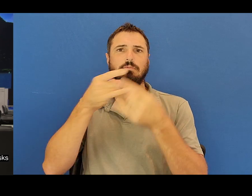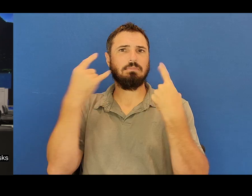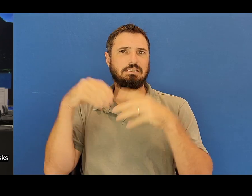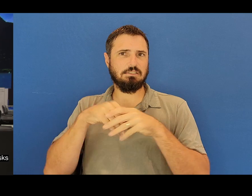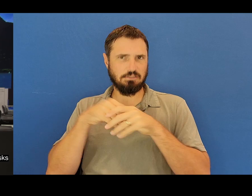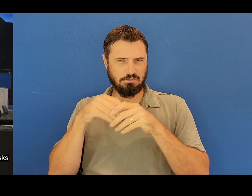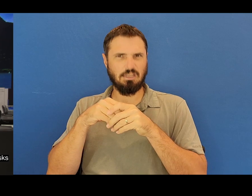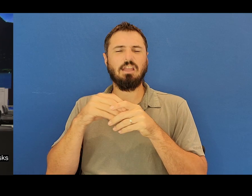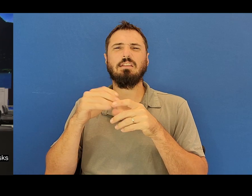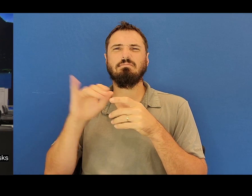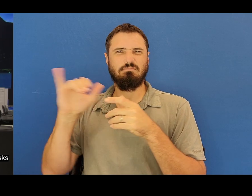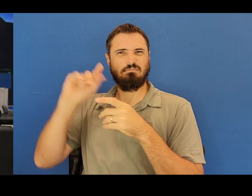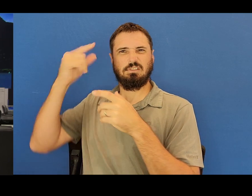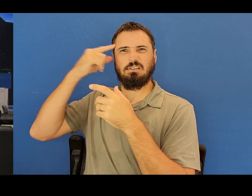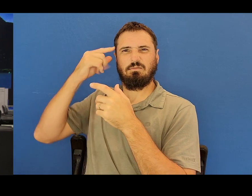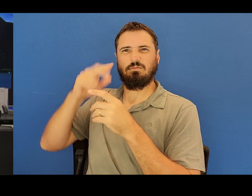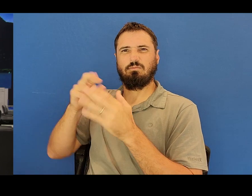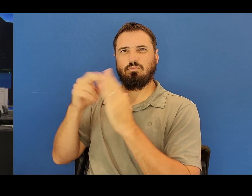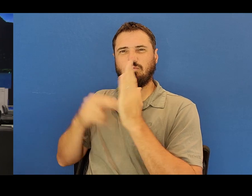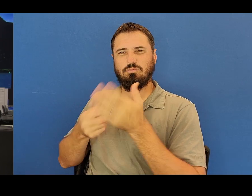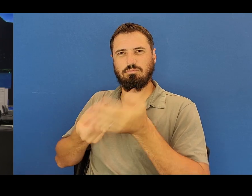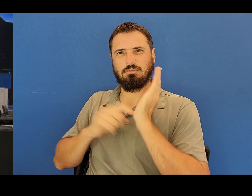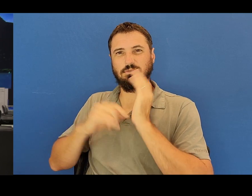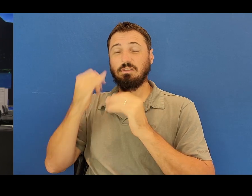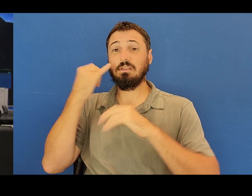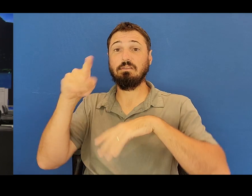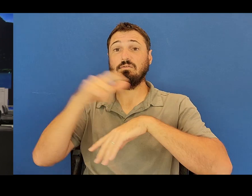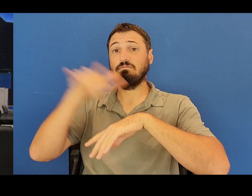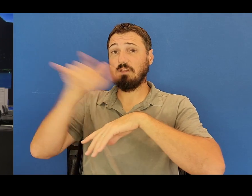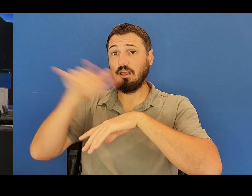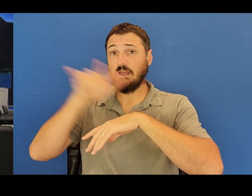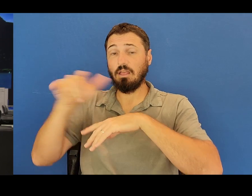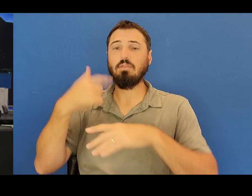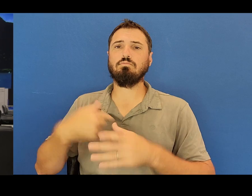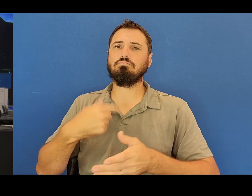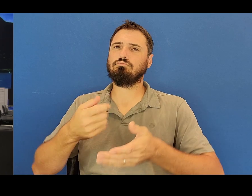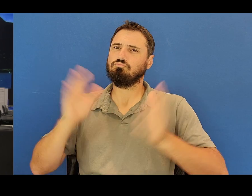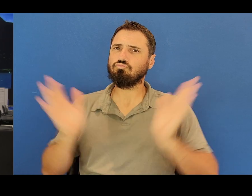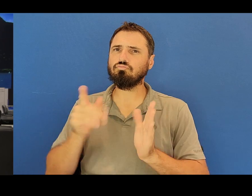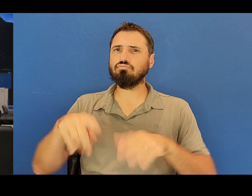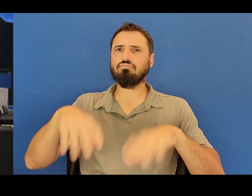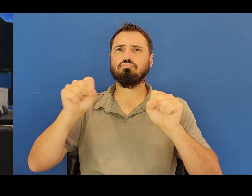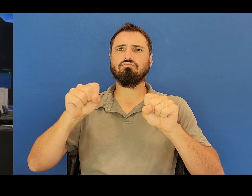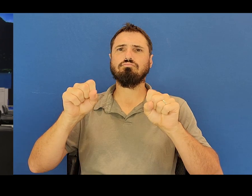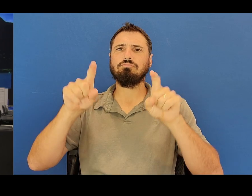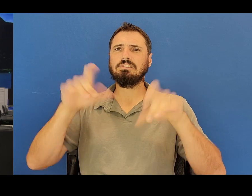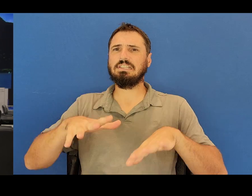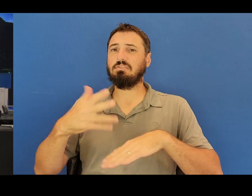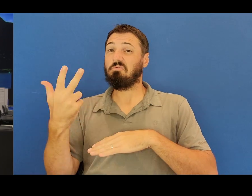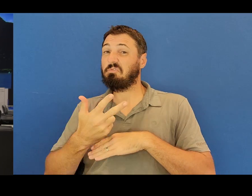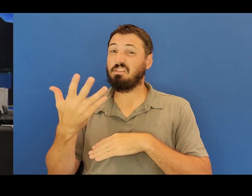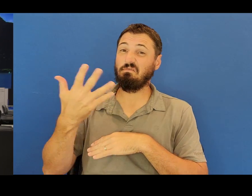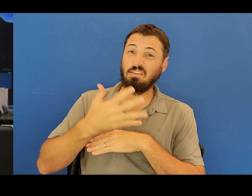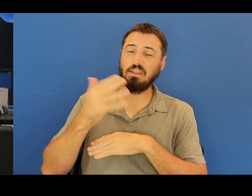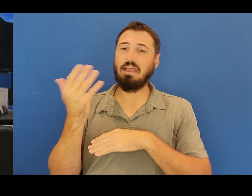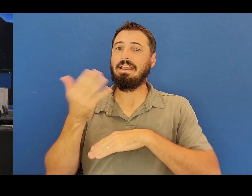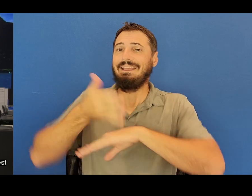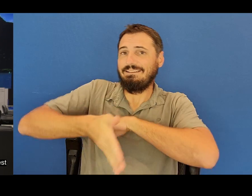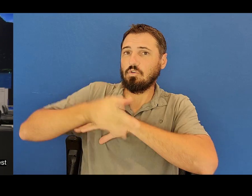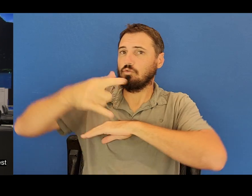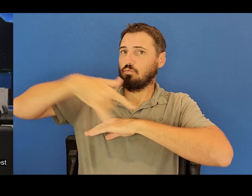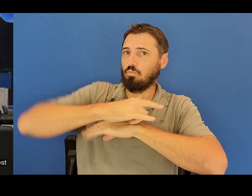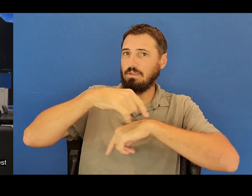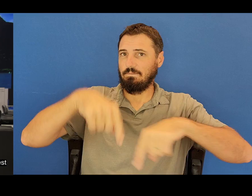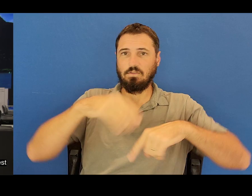as required by the governor's order. If you travel, we encourage you to take a post-travel test 3 to 5 days after you